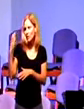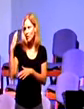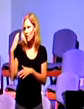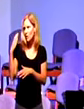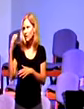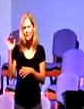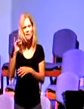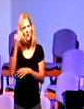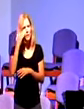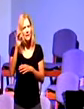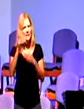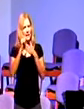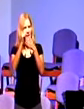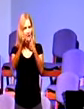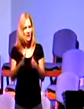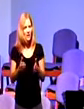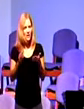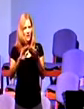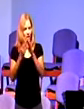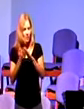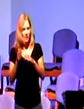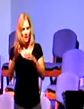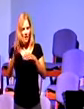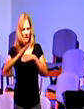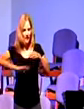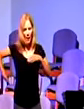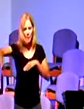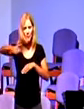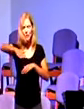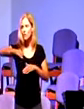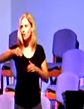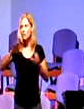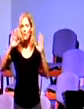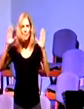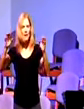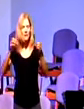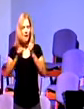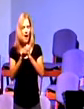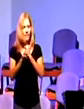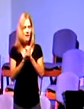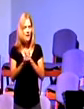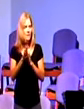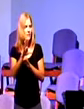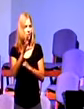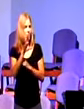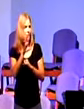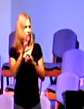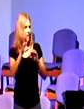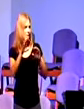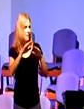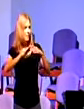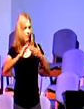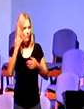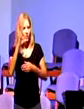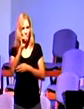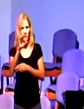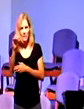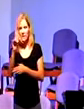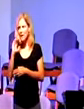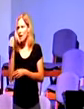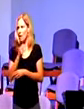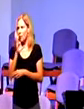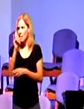seen as leaders in the community and on campus. So this was a big advertising opportunity for OCC in our club.